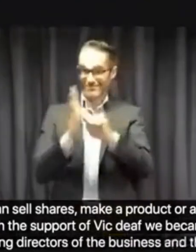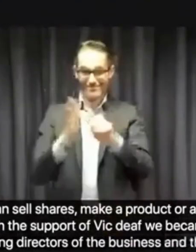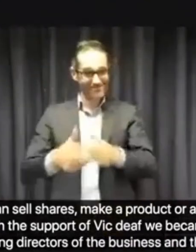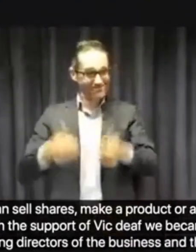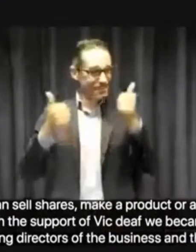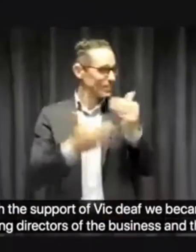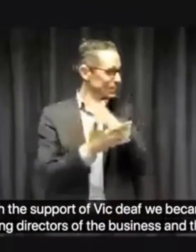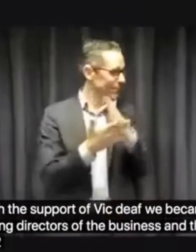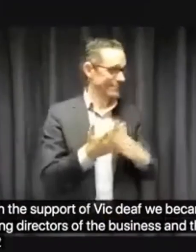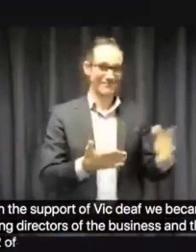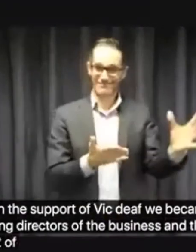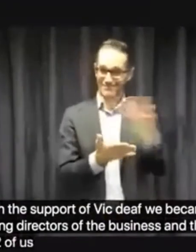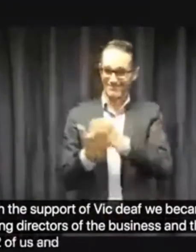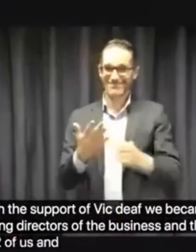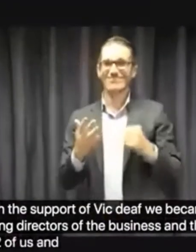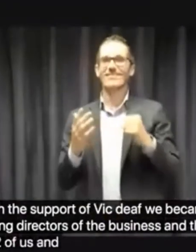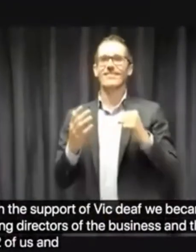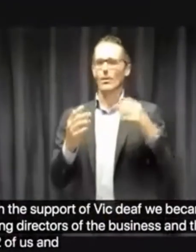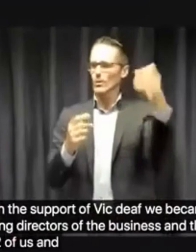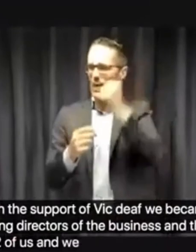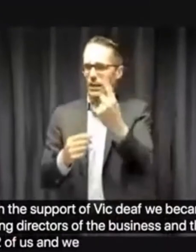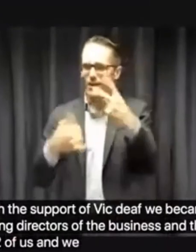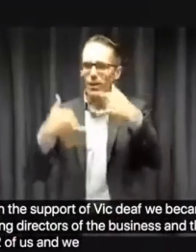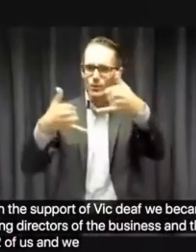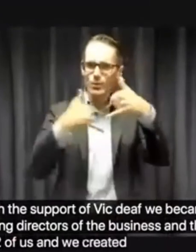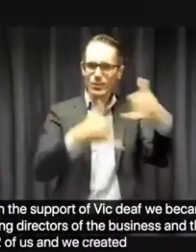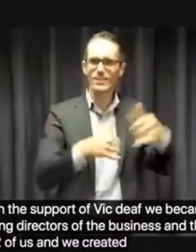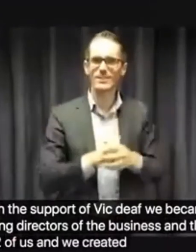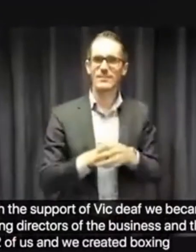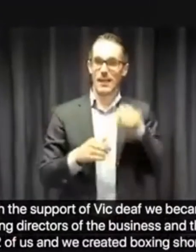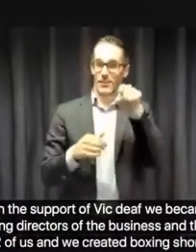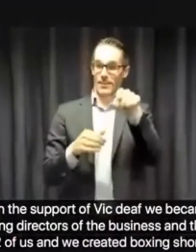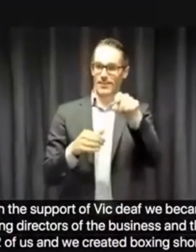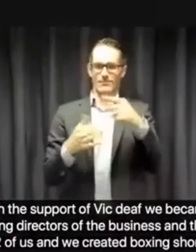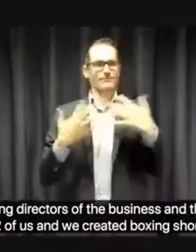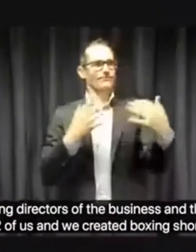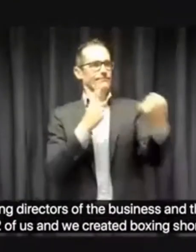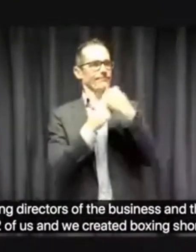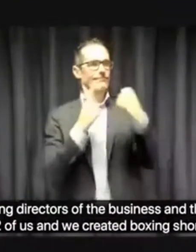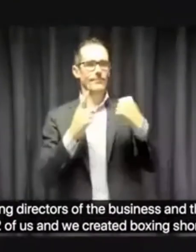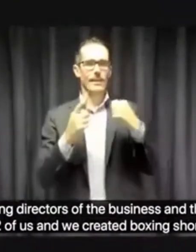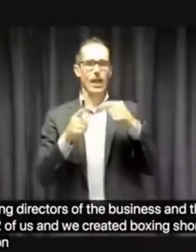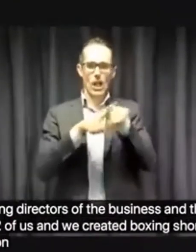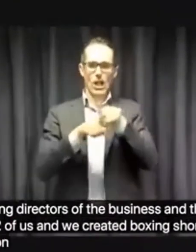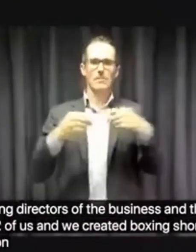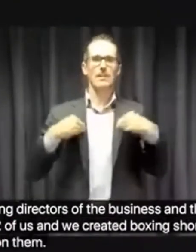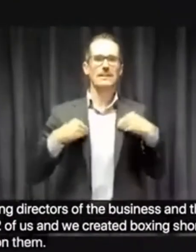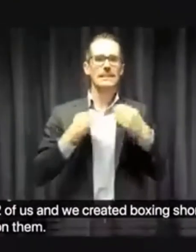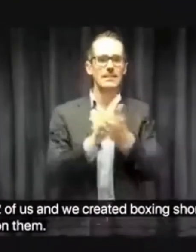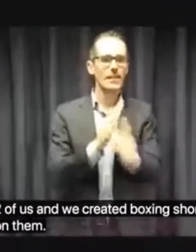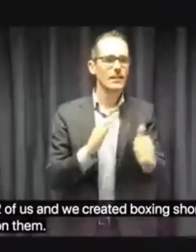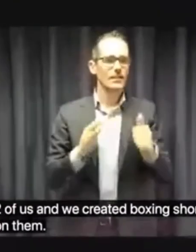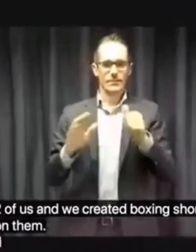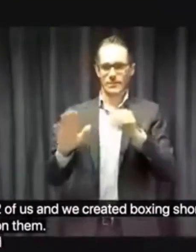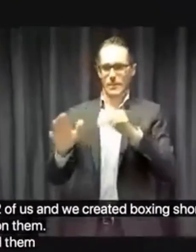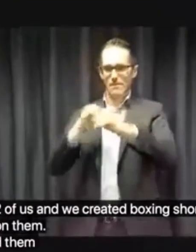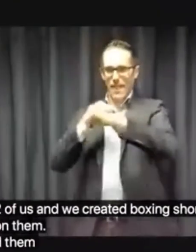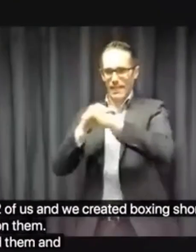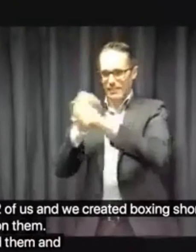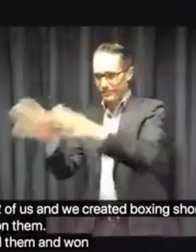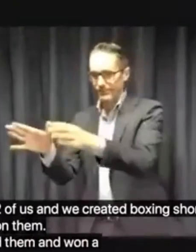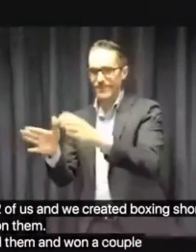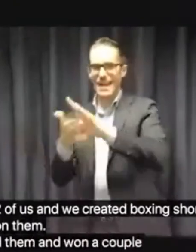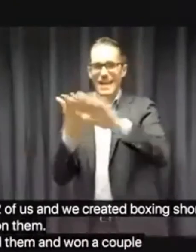hands on them, and we sold them, and they were incredibly successful. We sold shares, we won a couple of awards, and the implication was that we